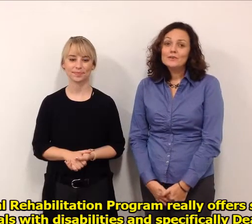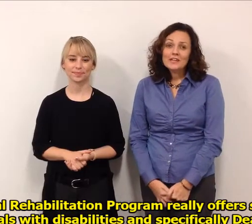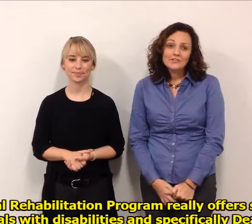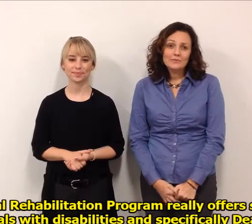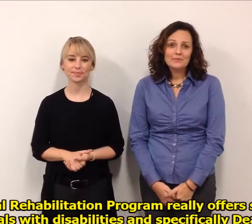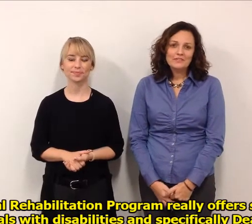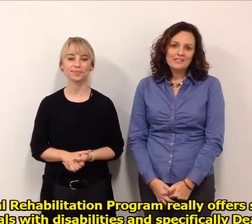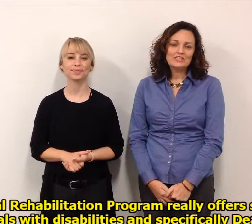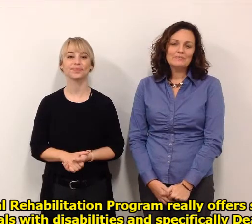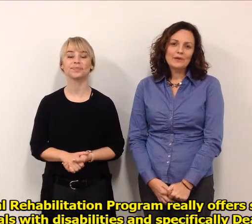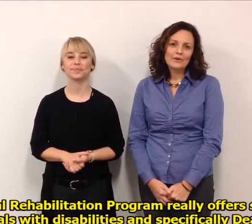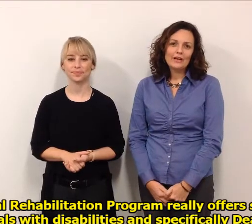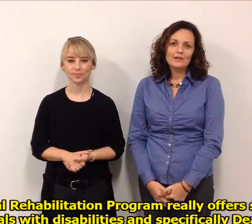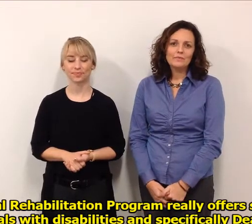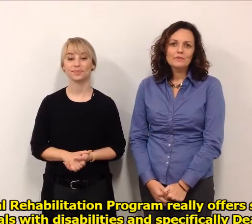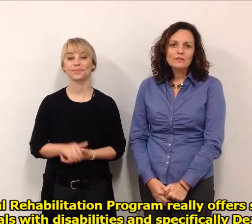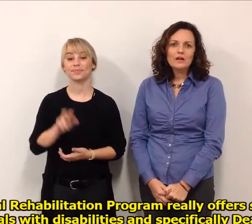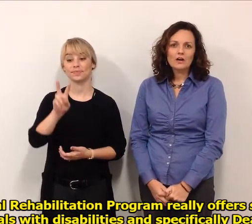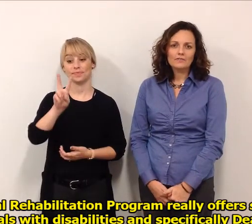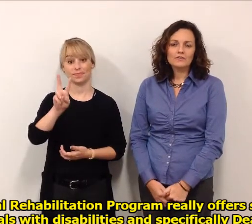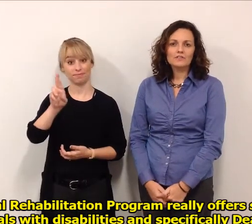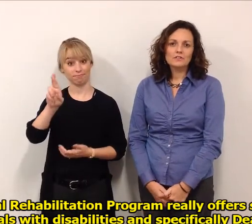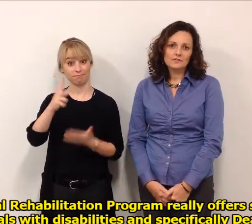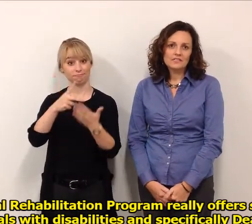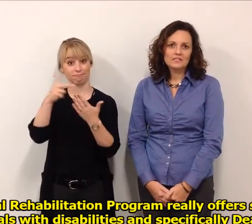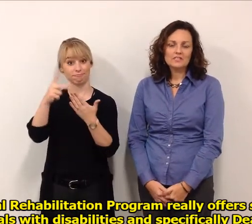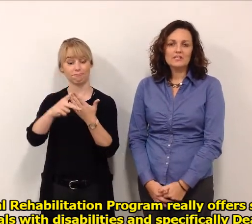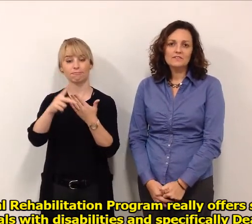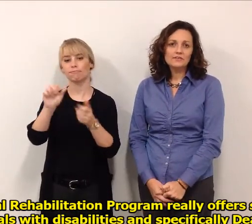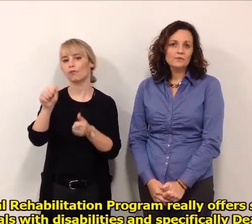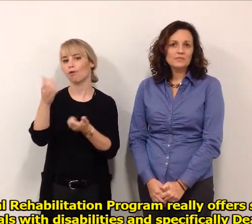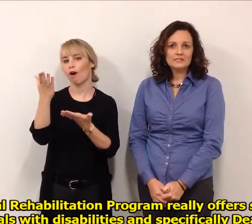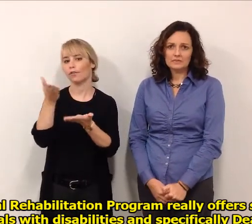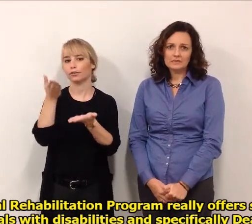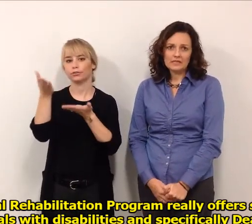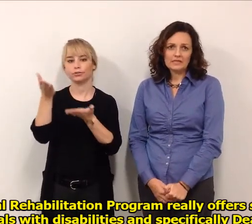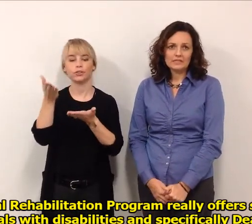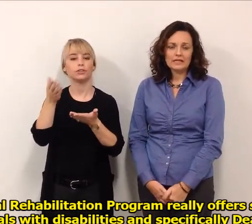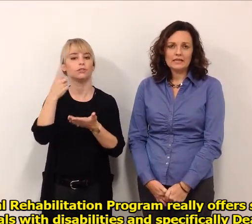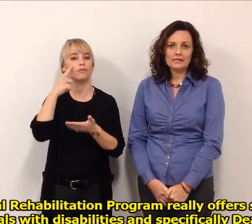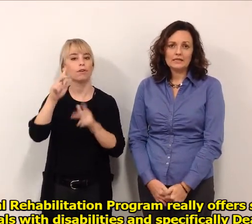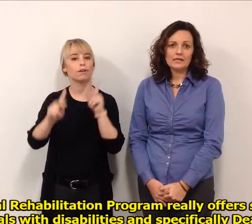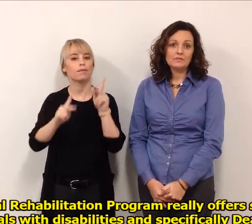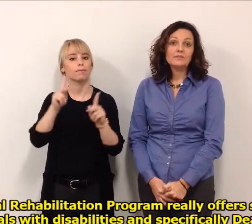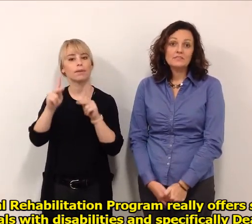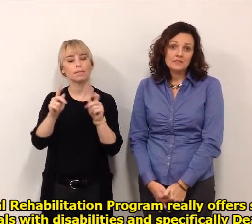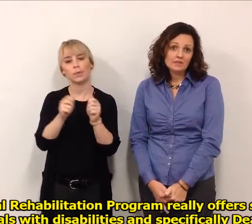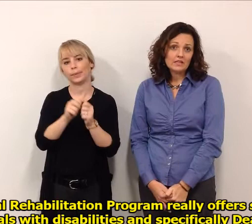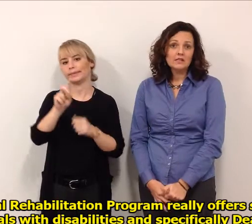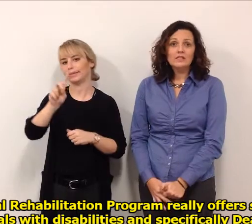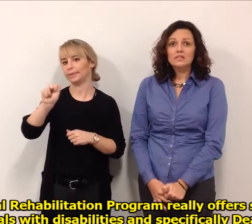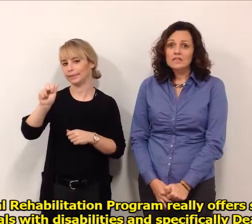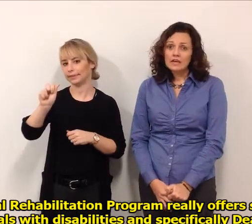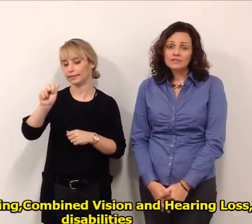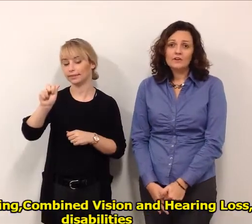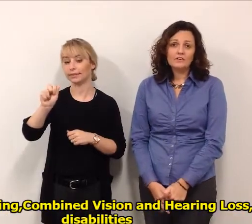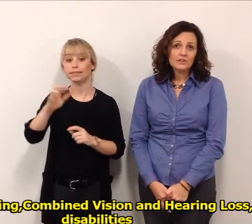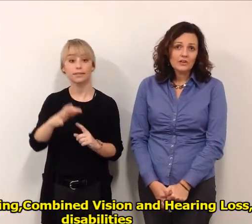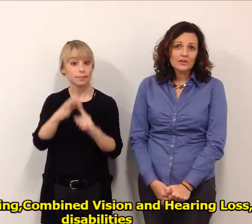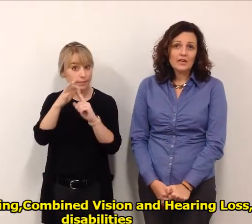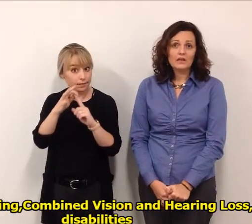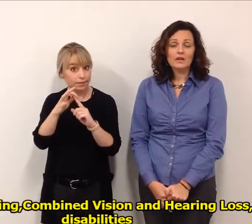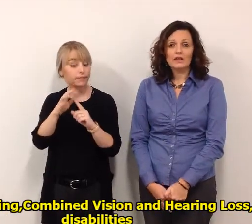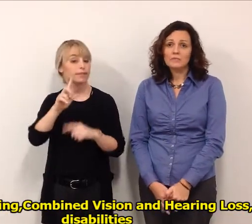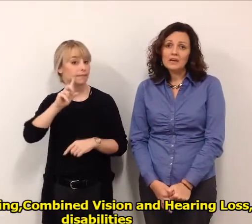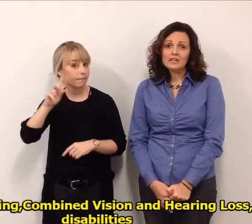So the Vocational Rehabilitation Program really offers services to individuals with disabilities and specifically deaf, hard